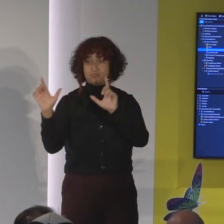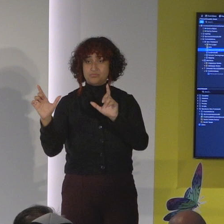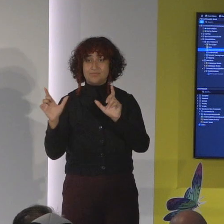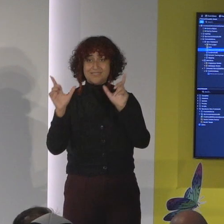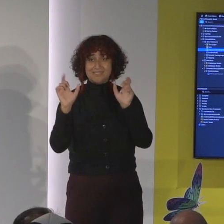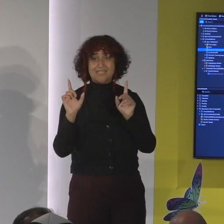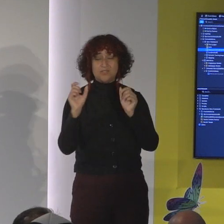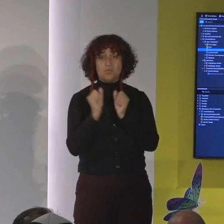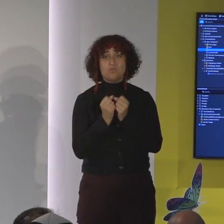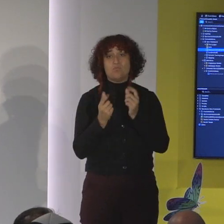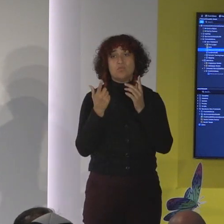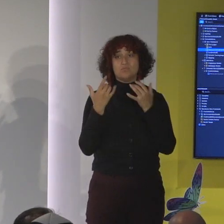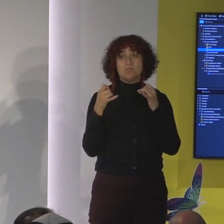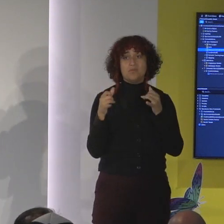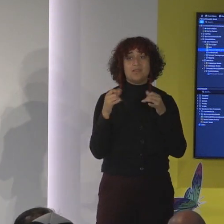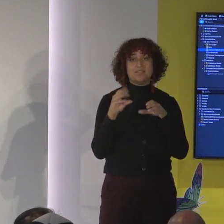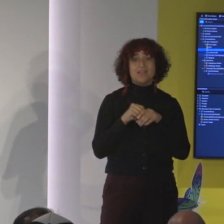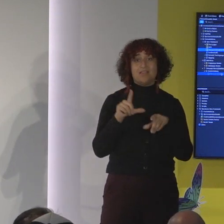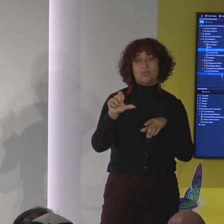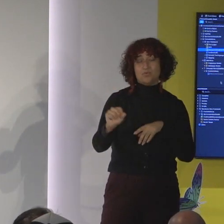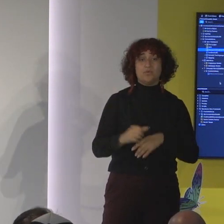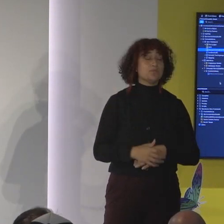multiple players right in Lens Studio.